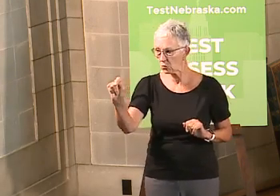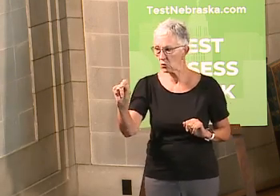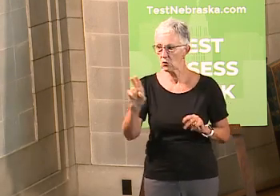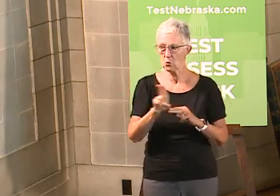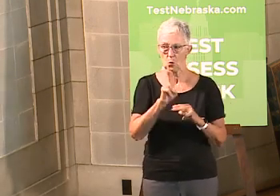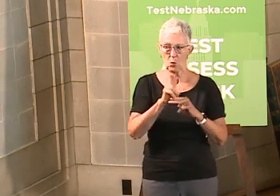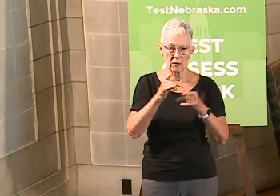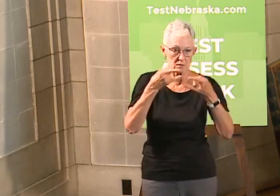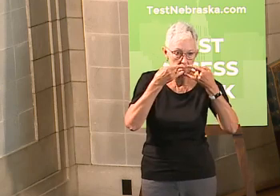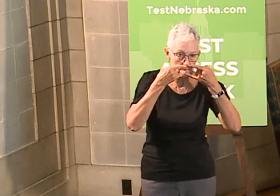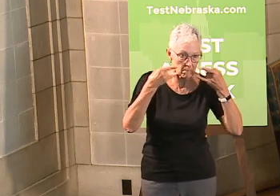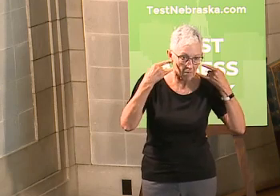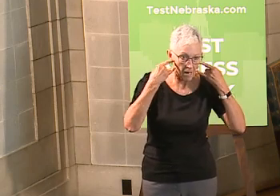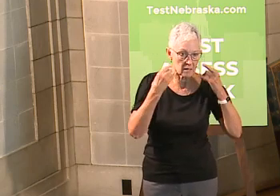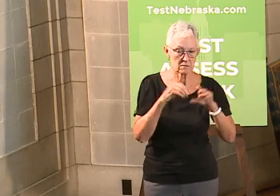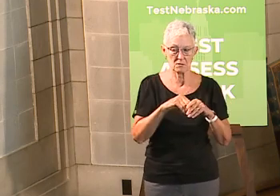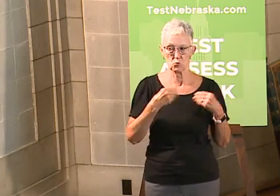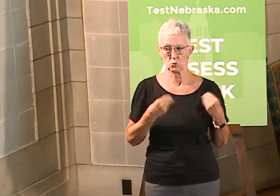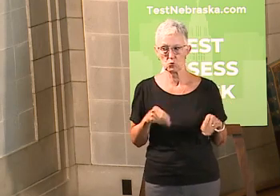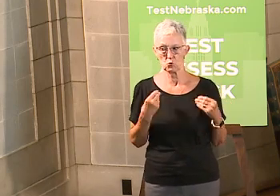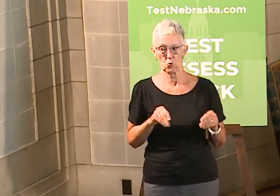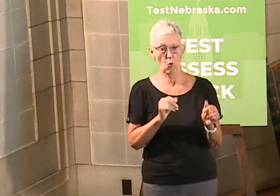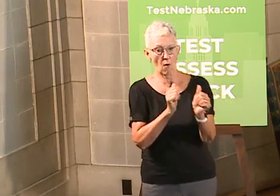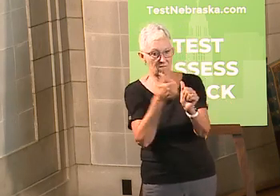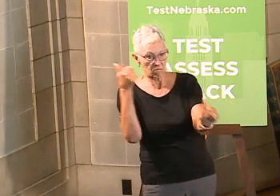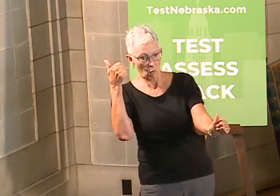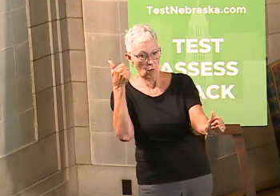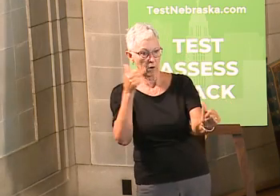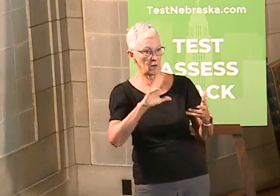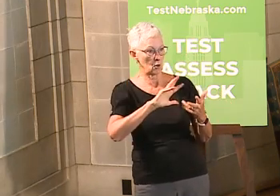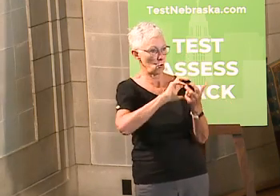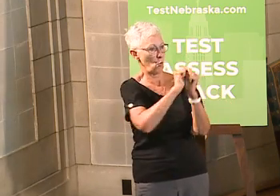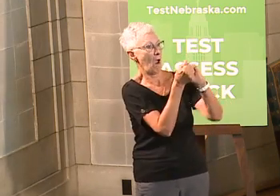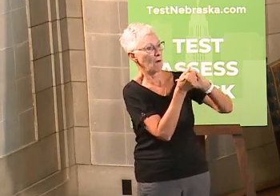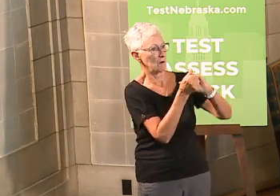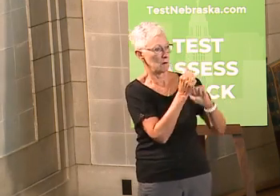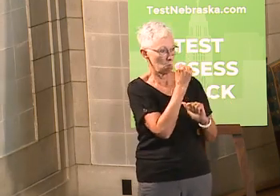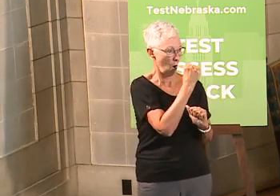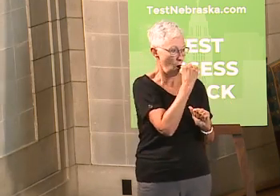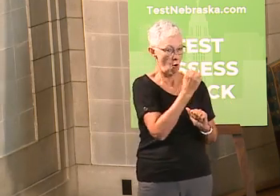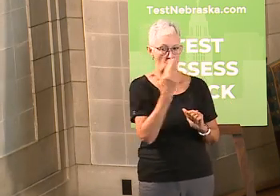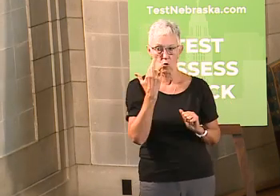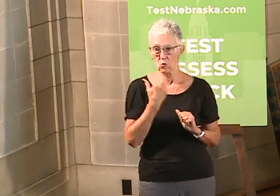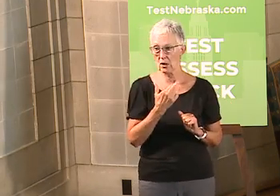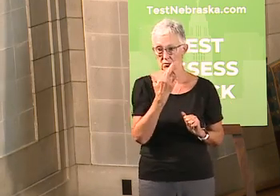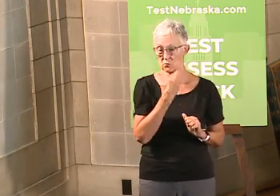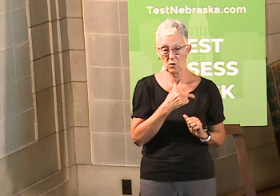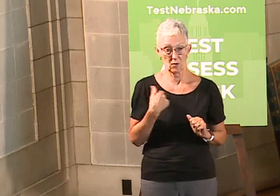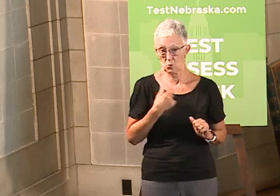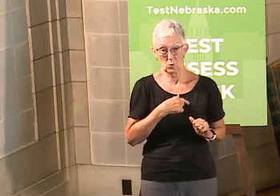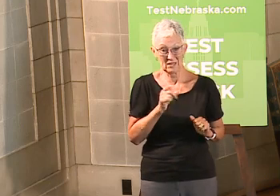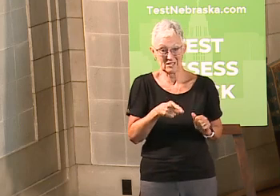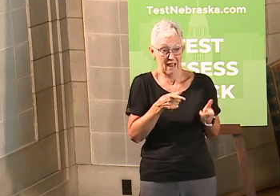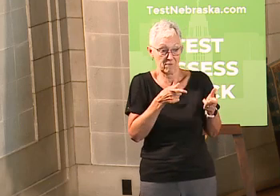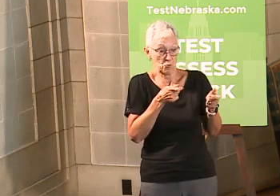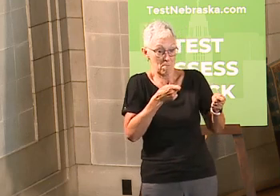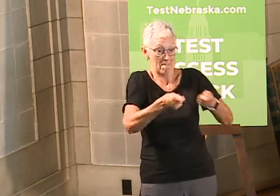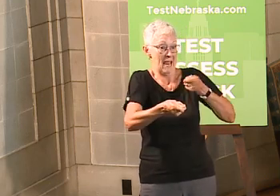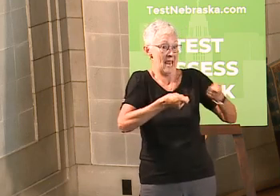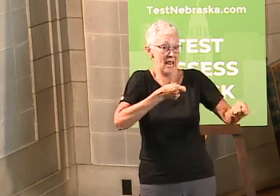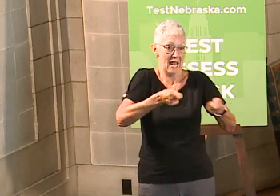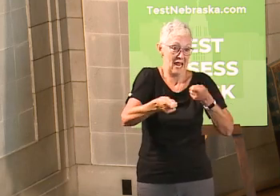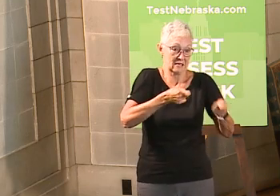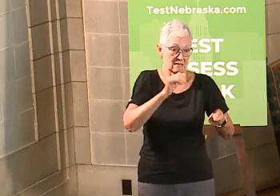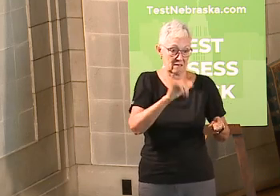hands often, avoid crowded bars and restaurants. We're just going to be continuing to manage this as we go forward here into the fall. Do you think there's a risk that the virus